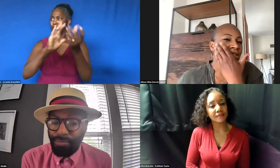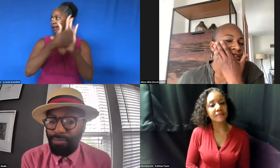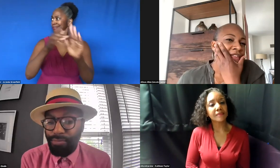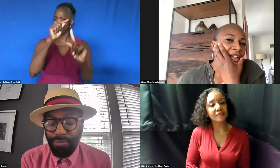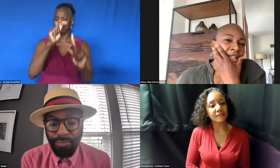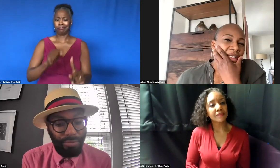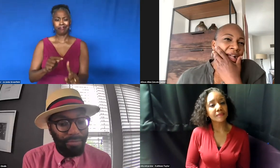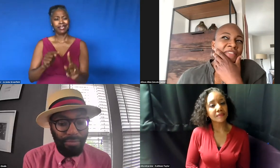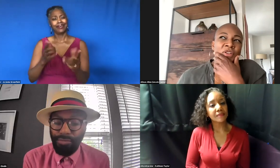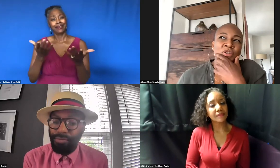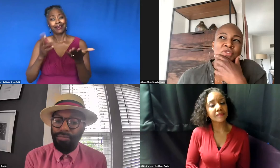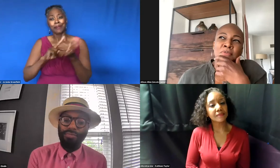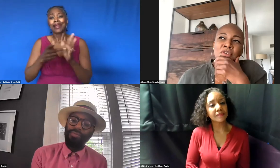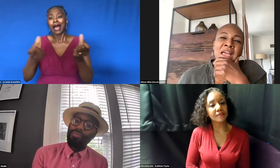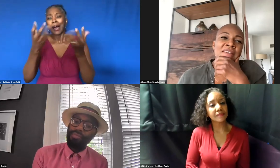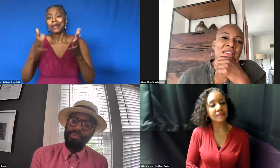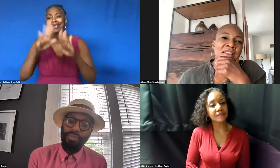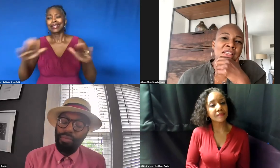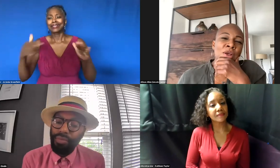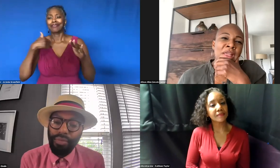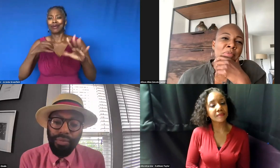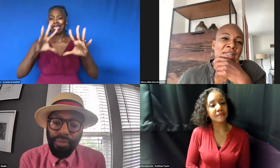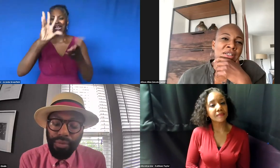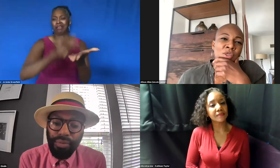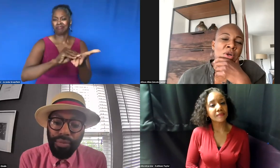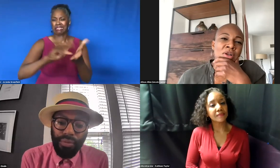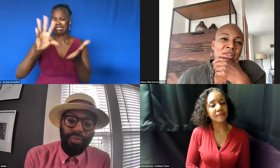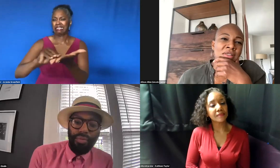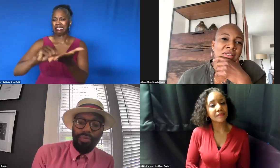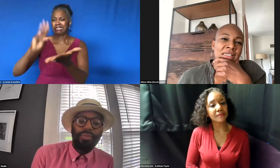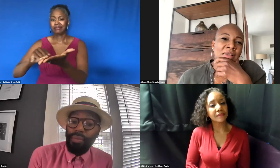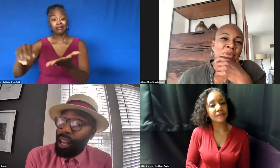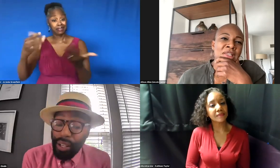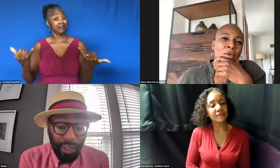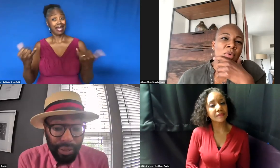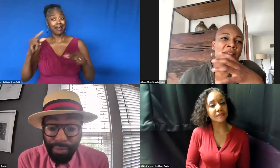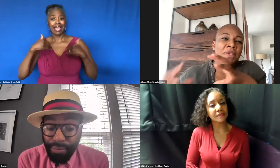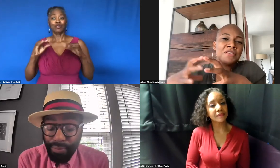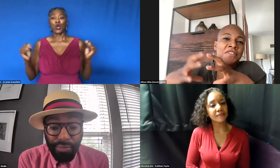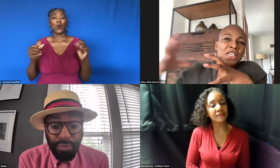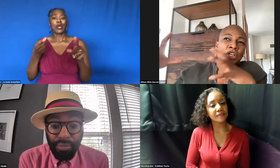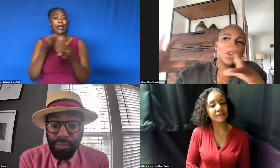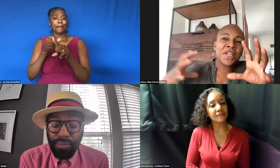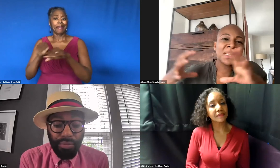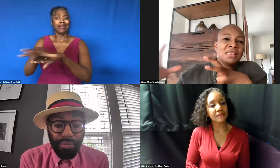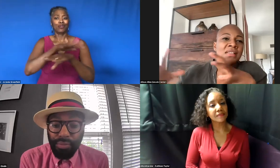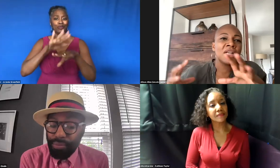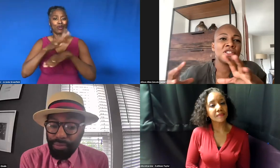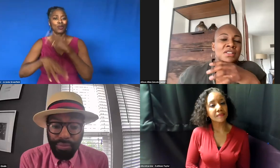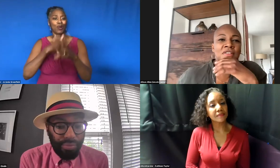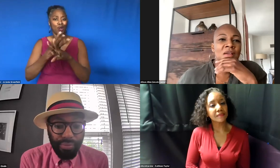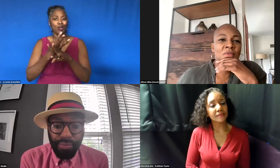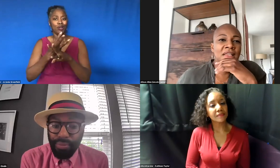have we sort of stifled from having, you know, impact on this world simply in the way that we've created